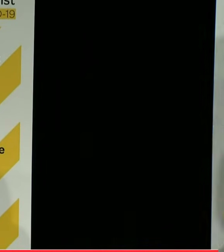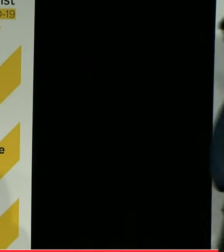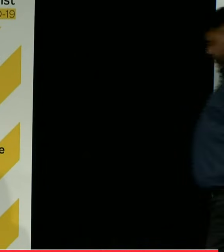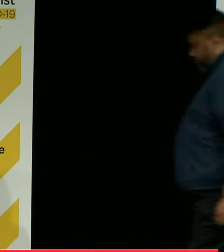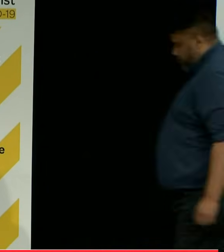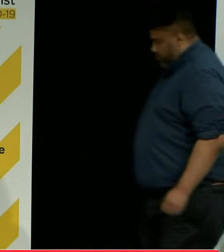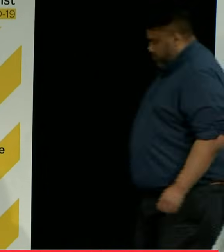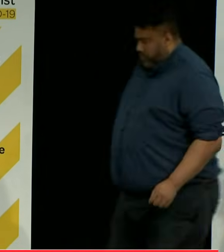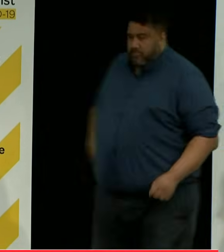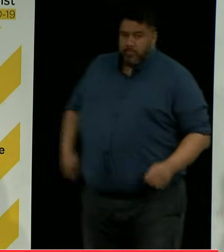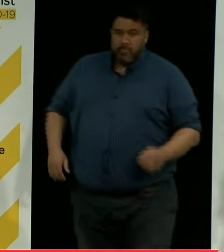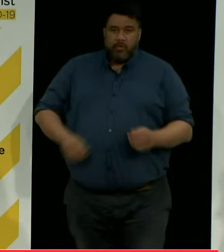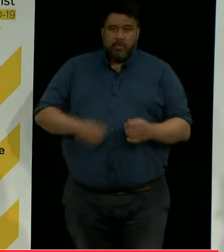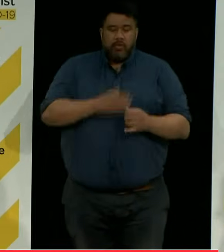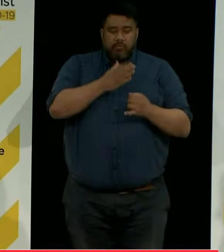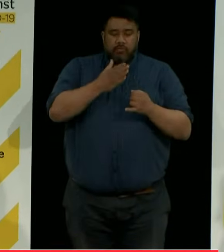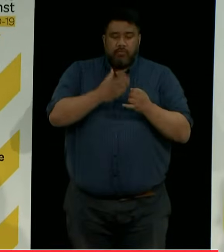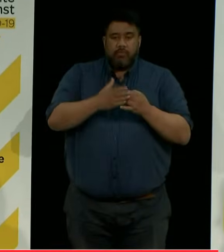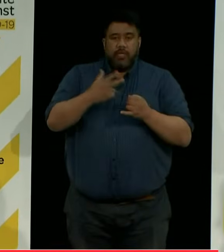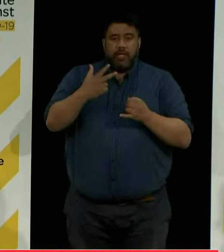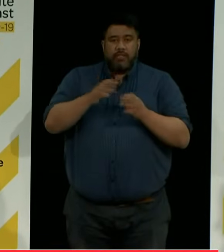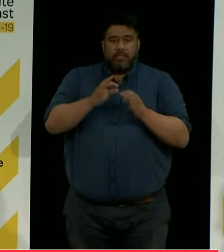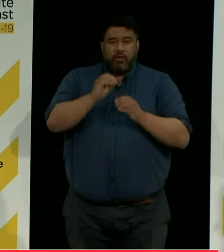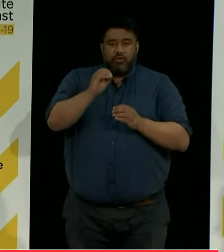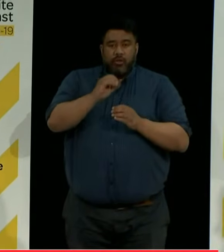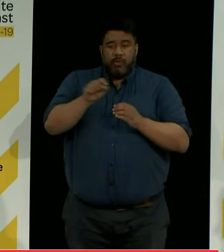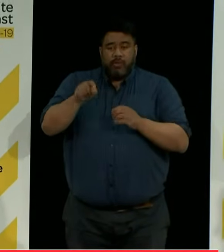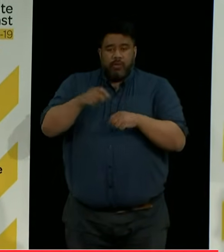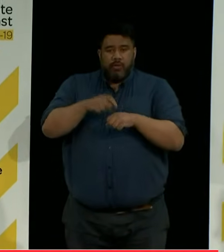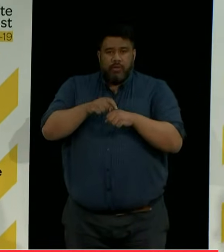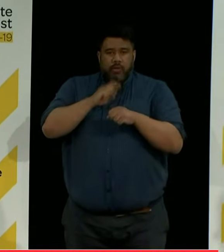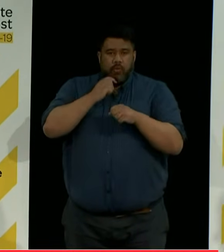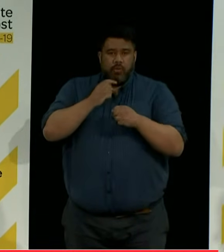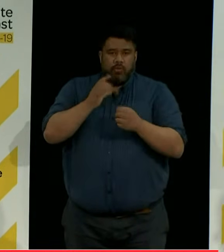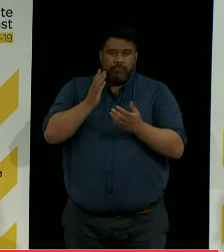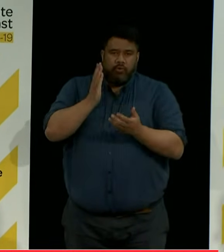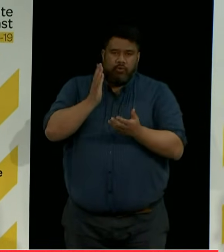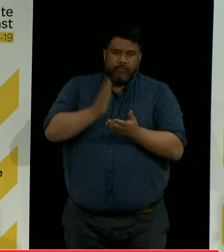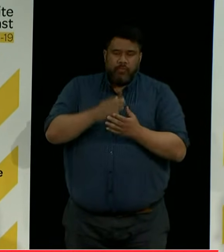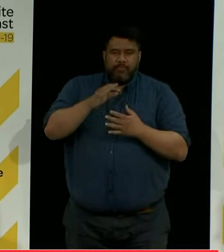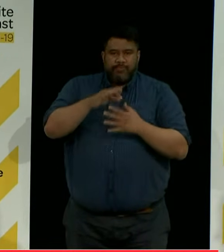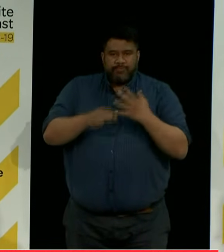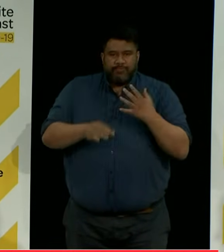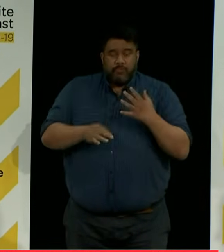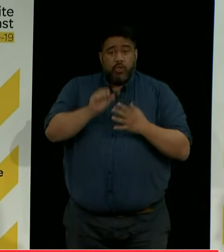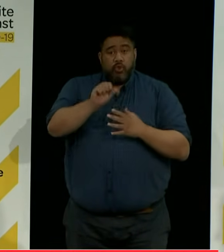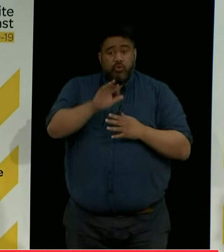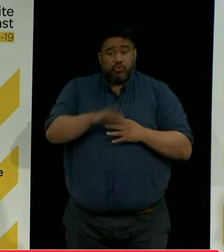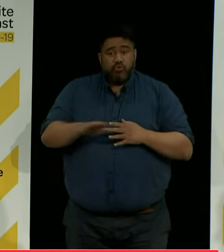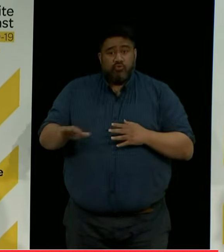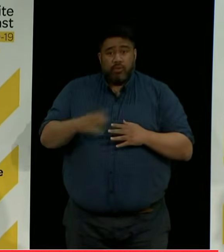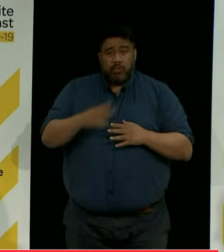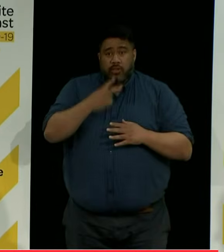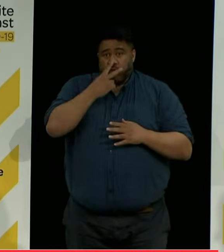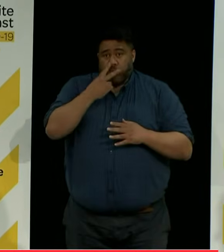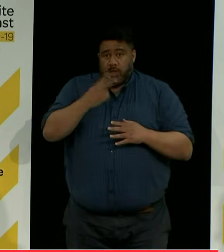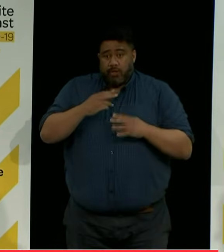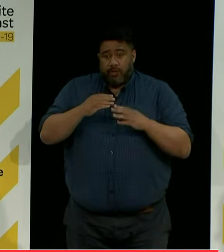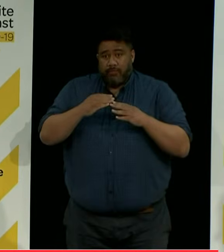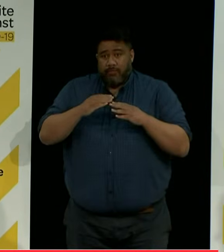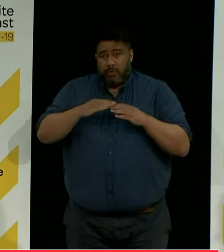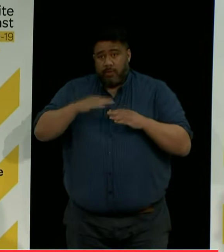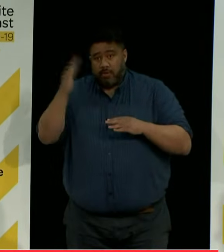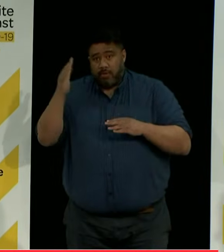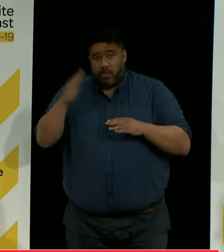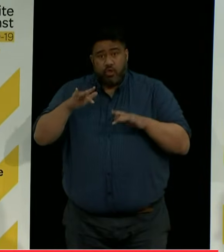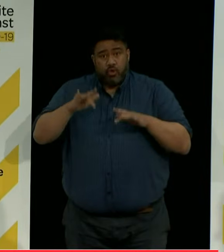decision. In the meantime, if your child is aged 12 and older and is not yet vaccinated, we strongly urge you to use the coming 2 weeks